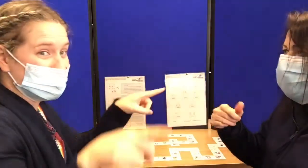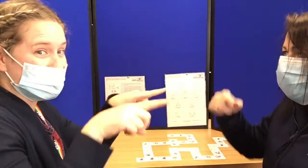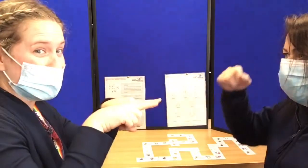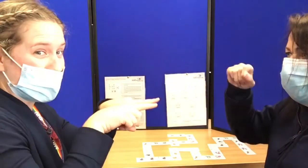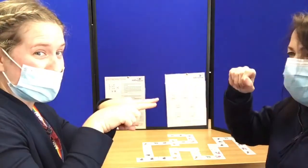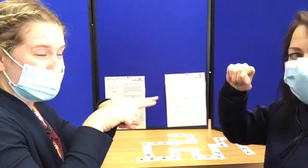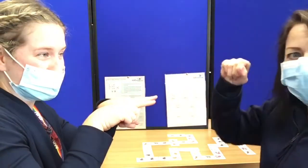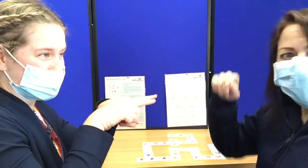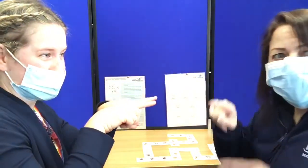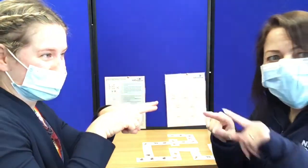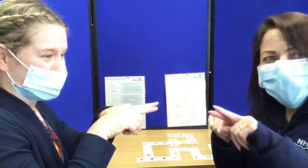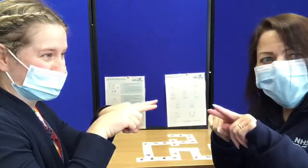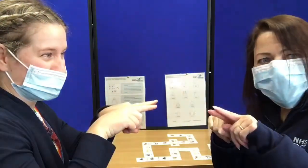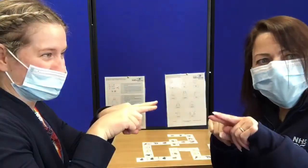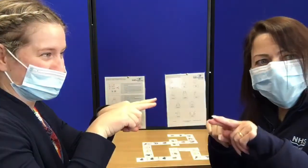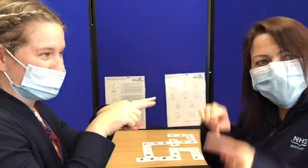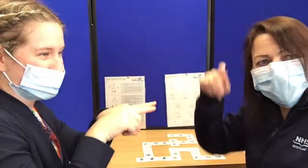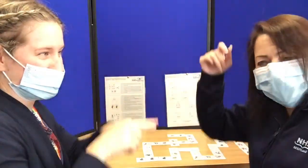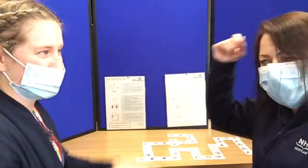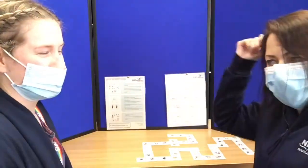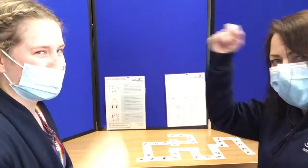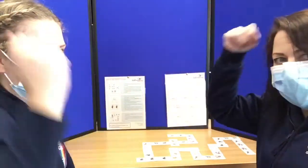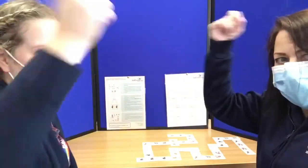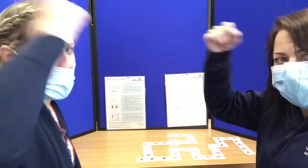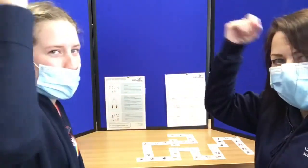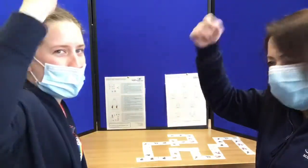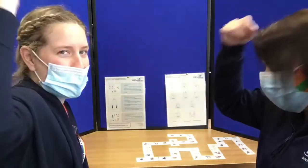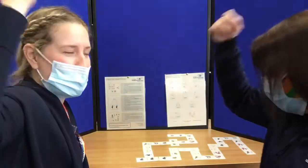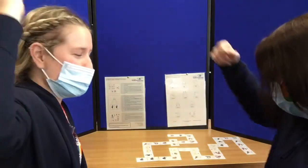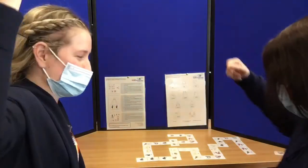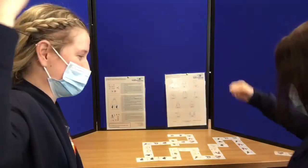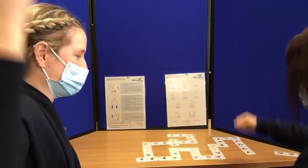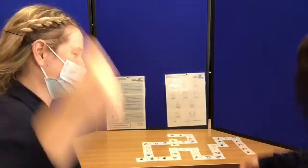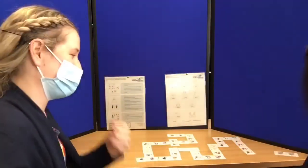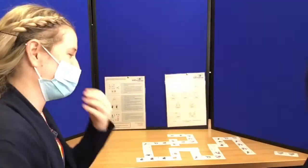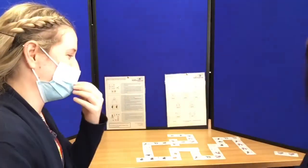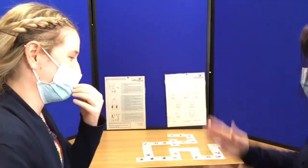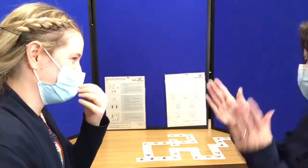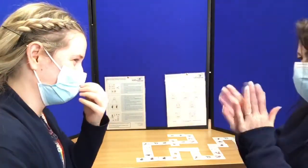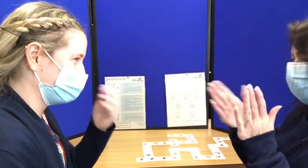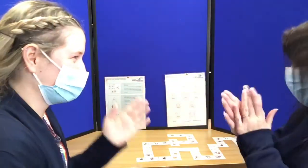same. It's the same, so she's the winner. Woo! Well done.